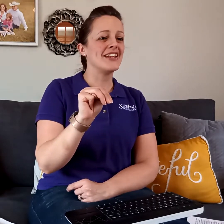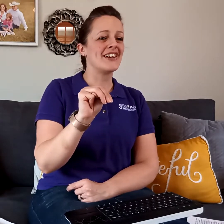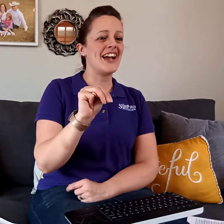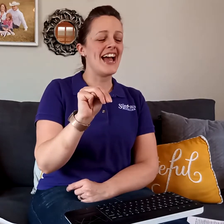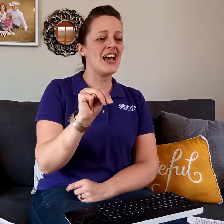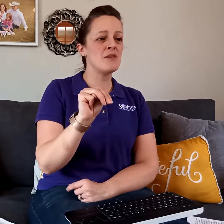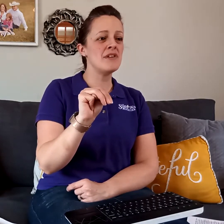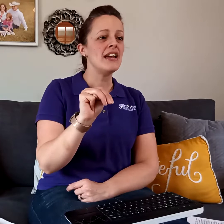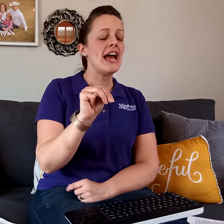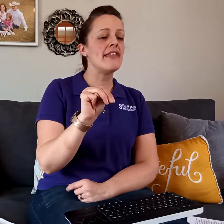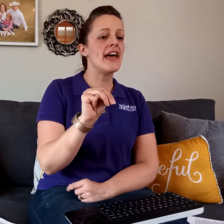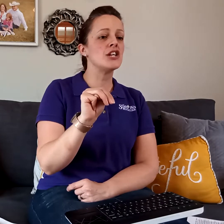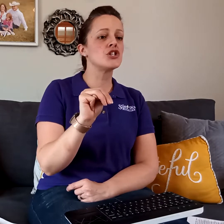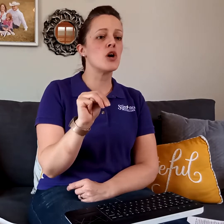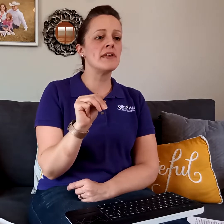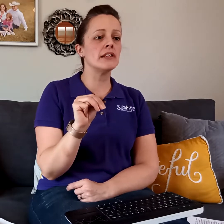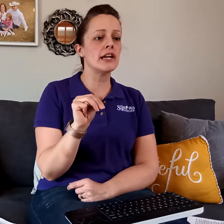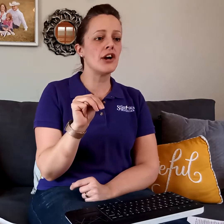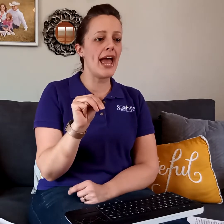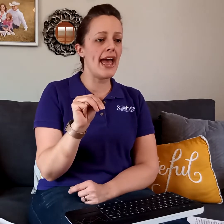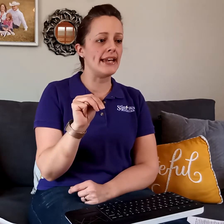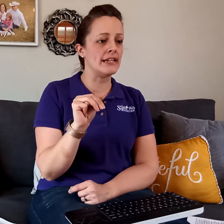letter M, and then show me the letter N.